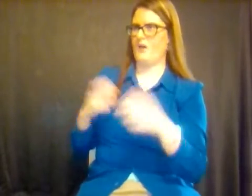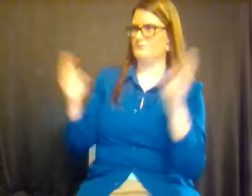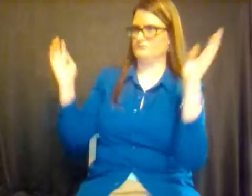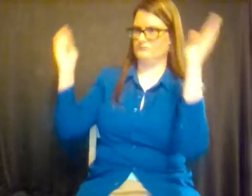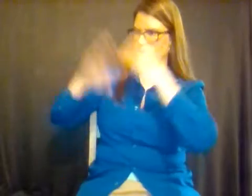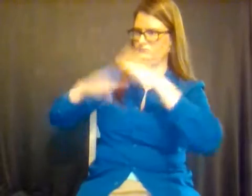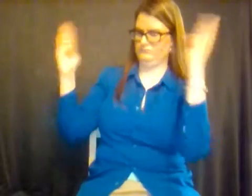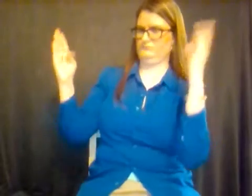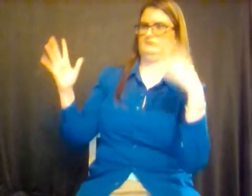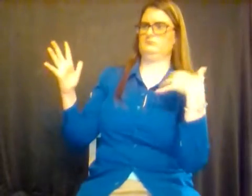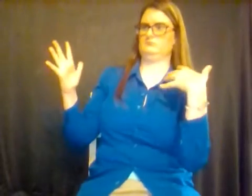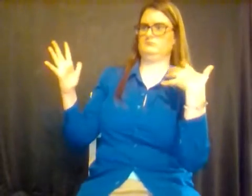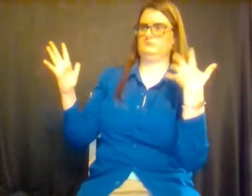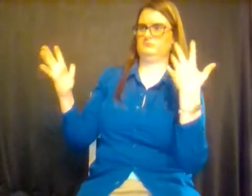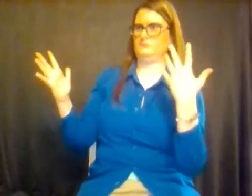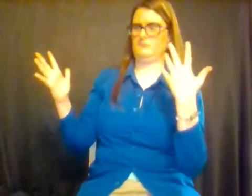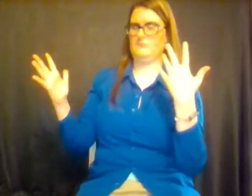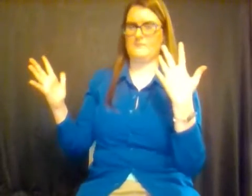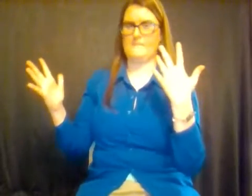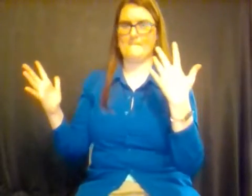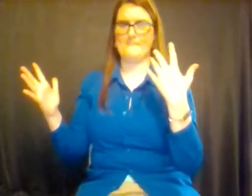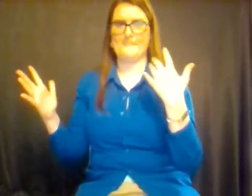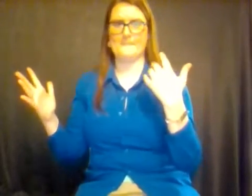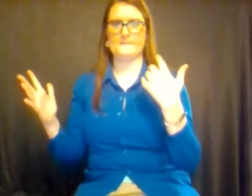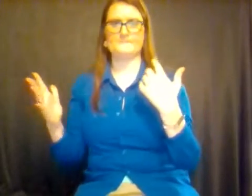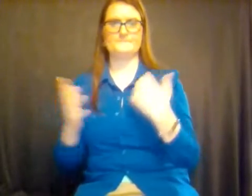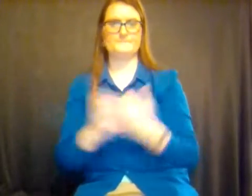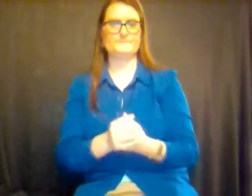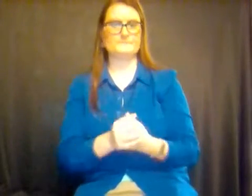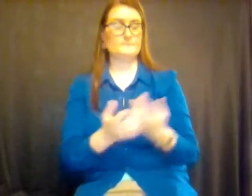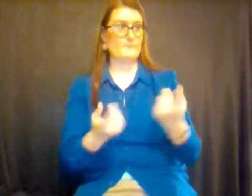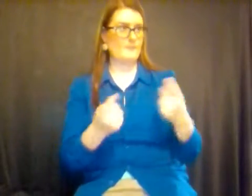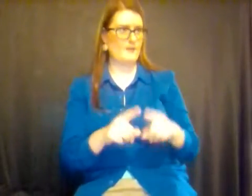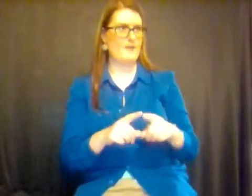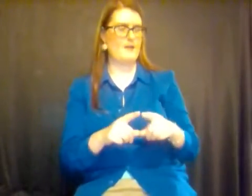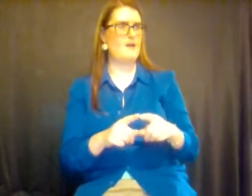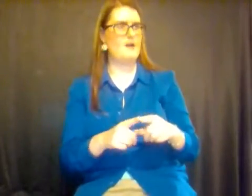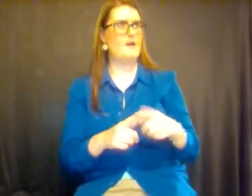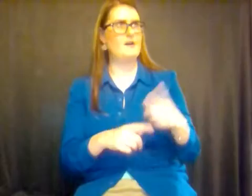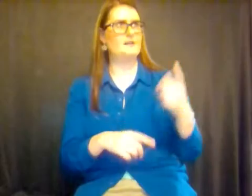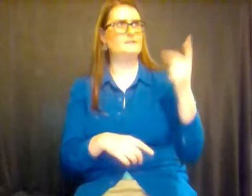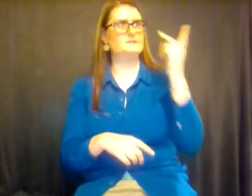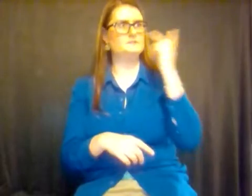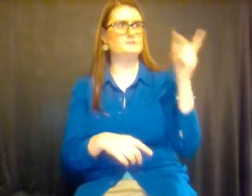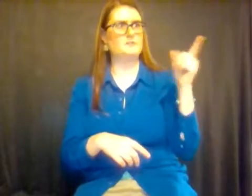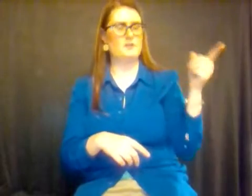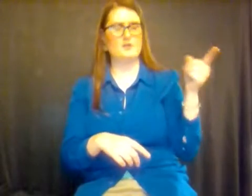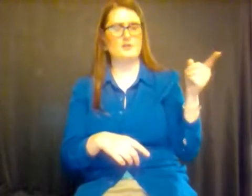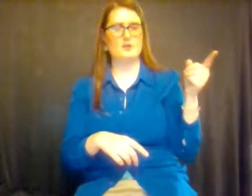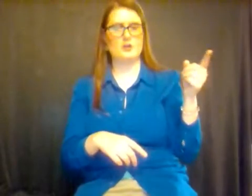eye, he saw a large flat stone standing on its end, and he remembered what God had told him. "I will give you this